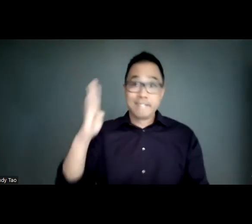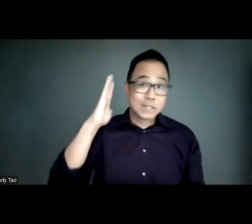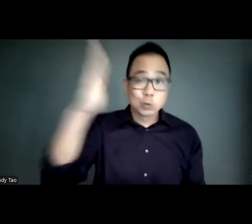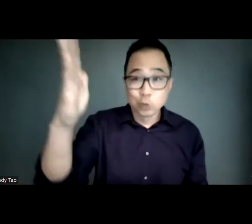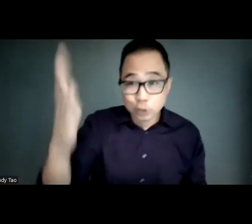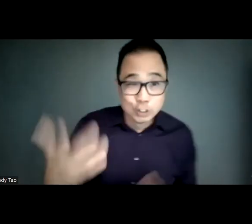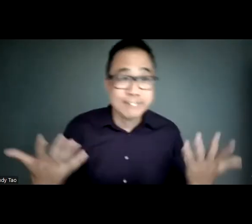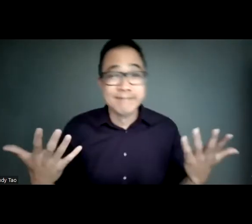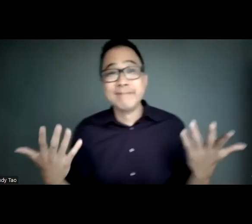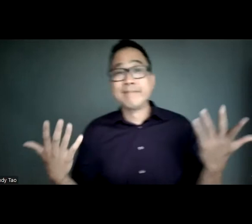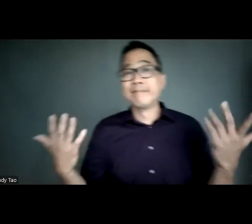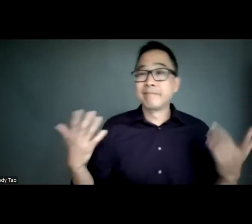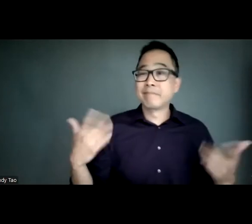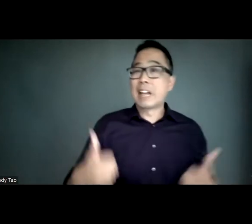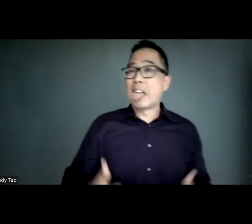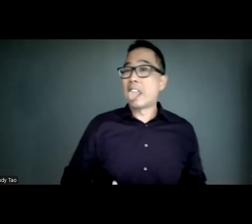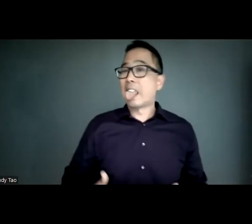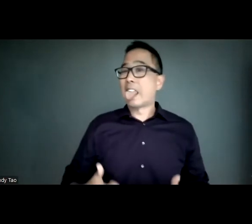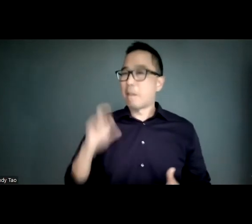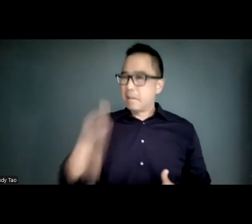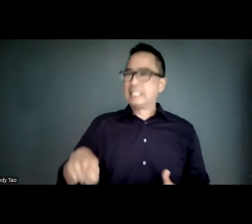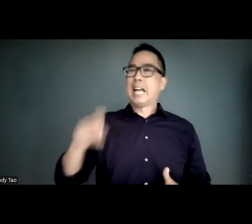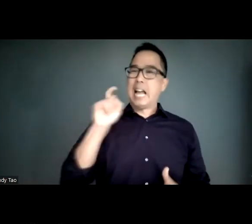We're done with the present, and we're on to the future.